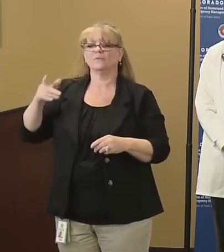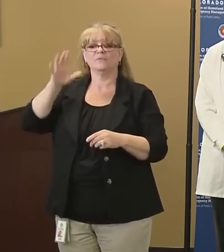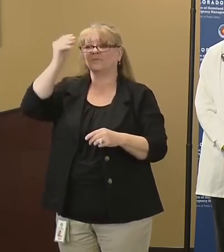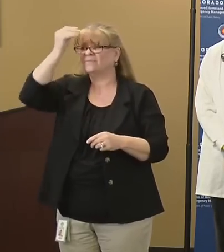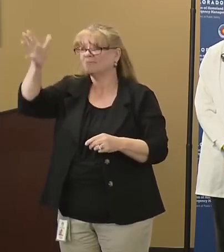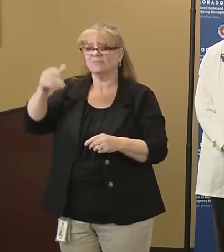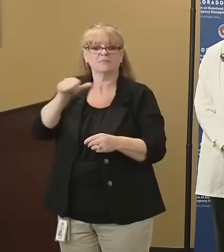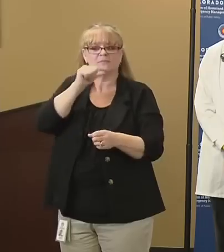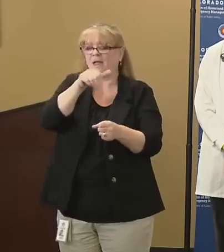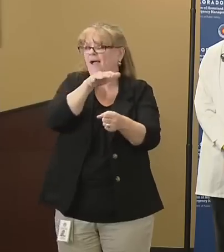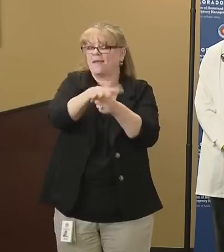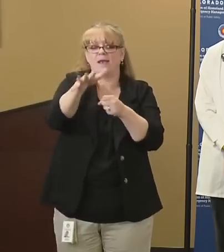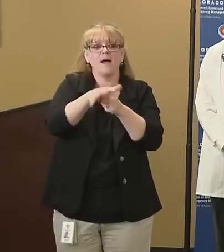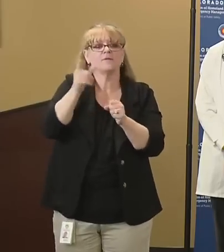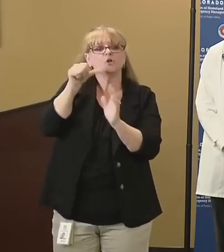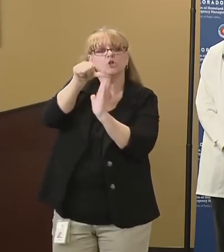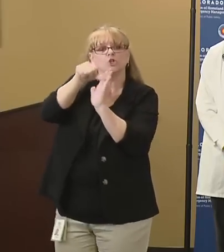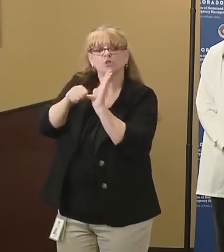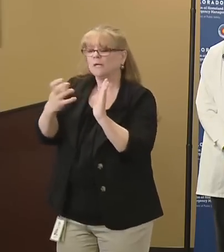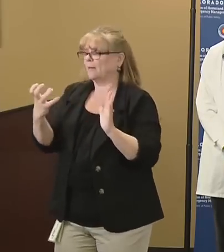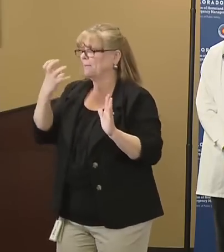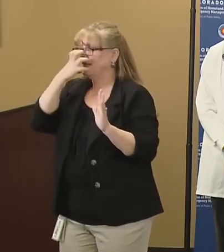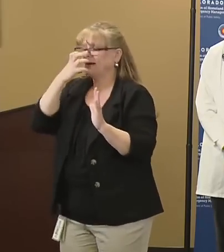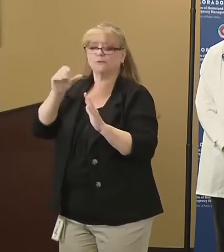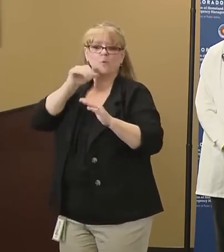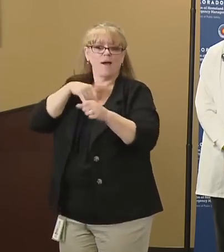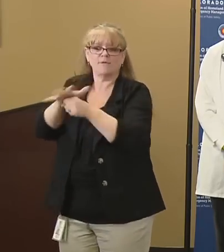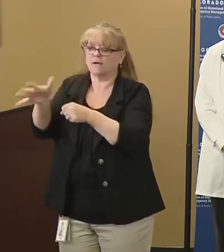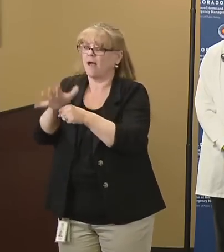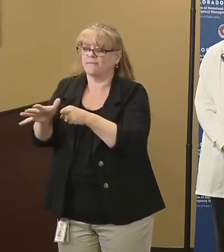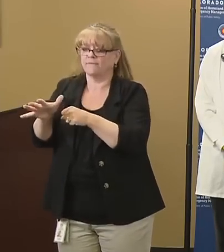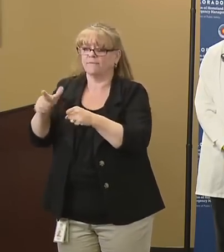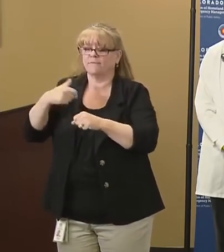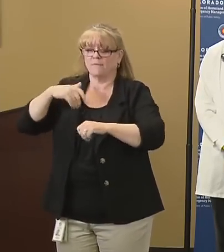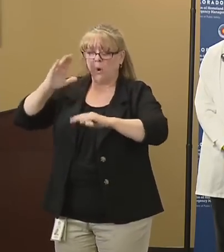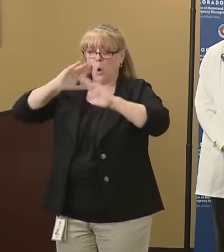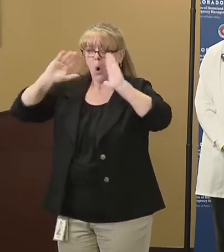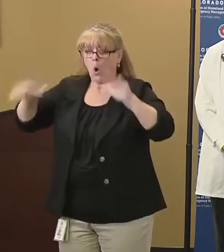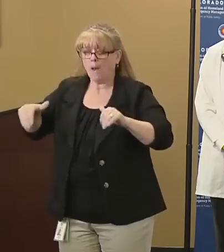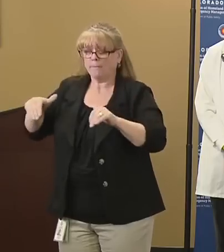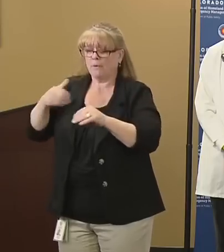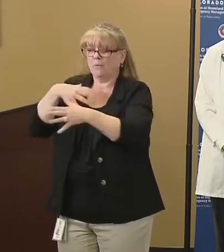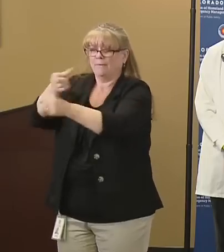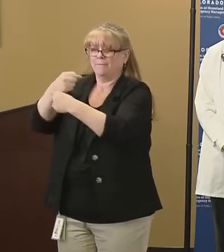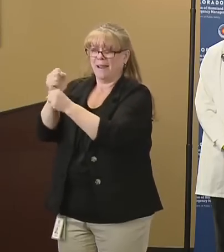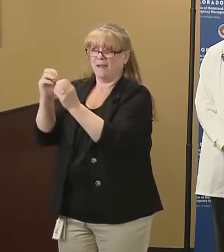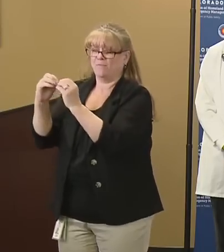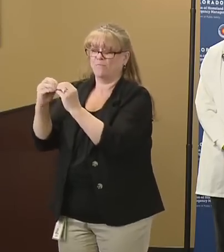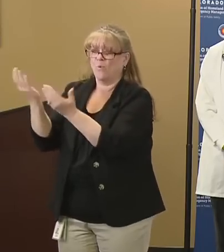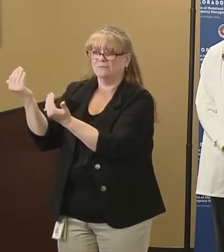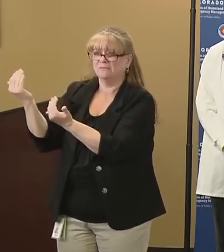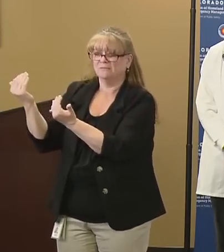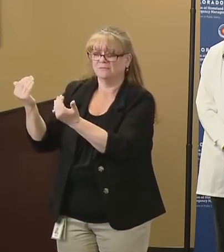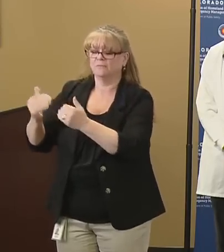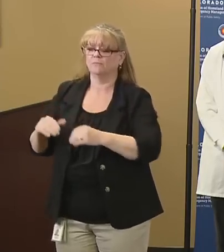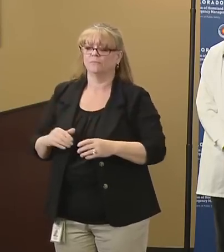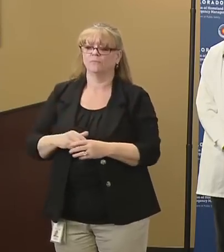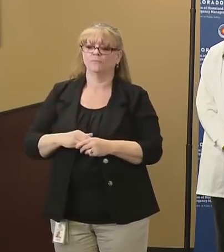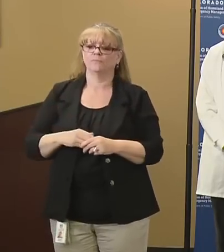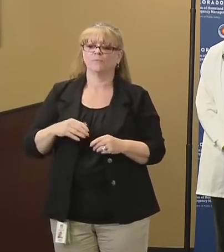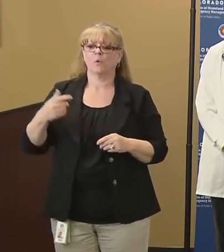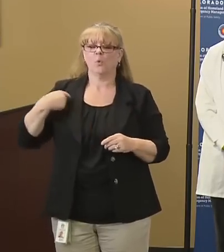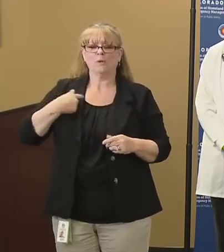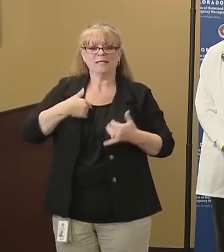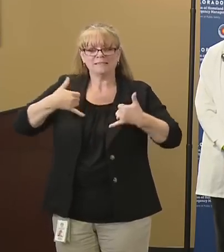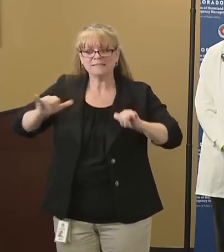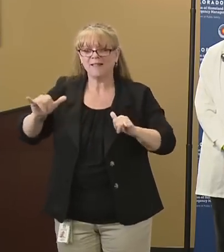we hope to make additional progress in that in the coming days. We have many irons in the fire. We have a wonderful team. We've pulled in top-notch people from the private sector,